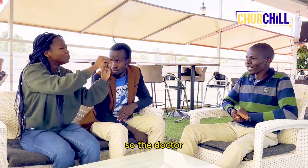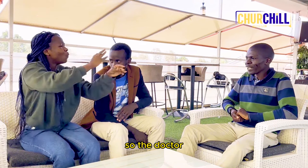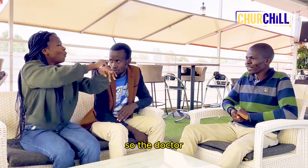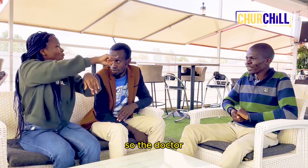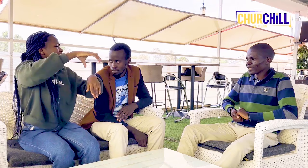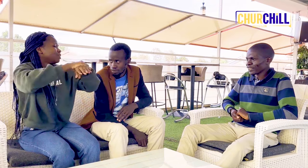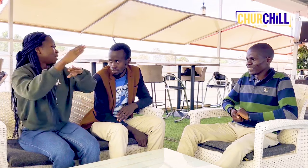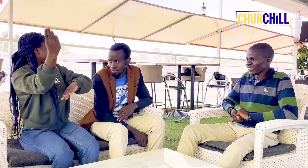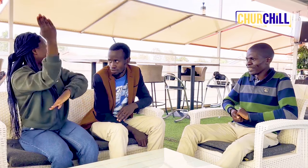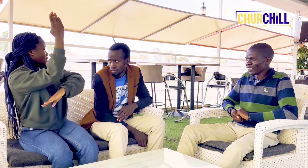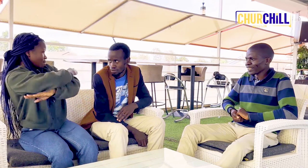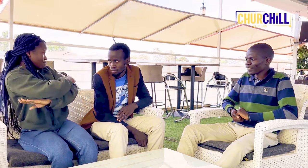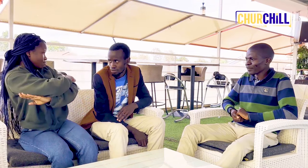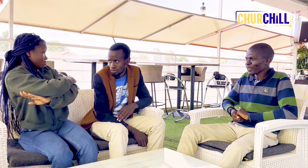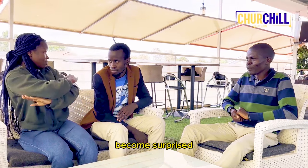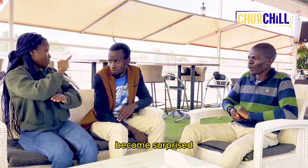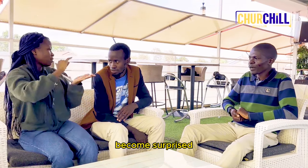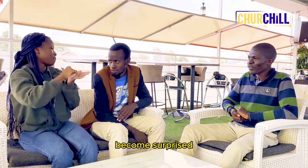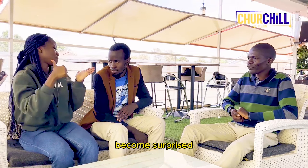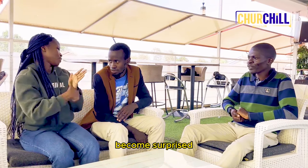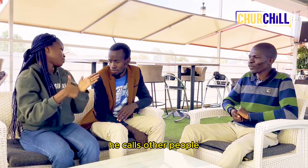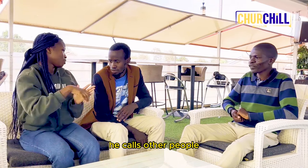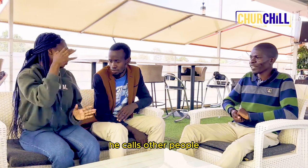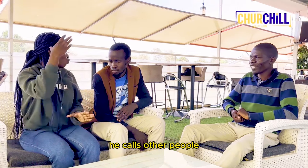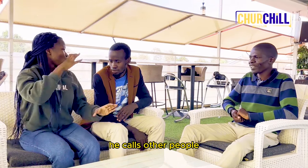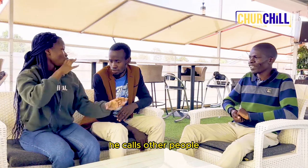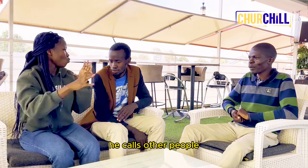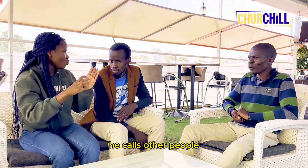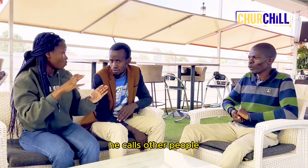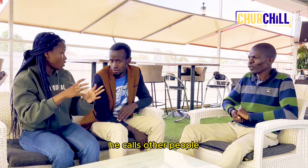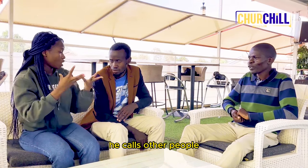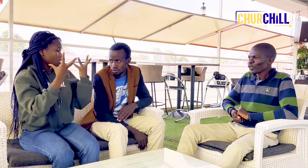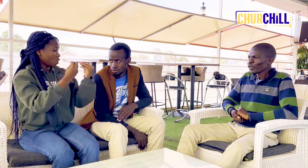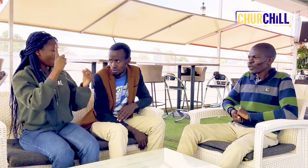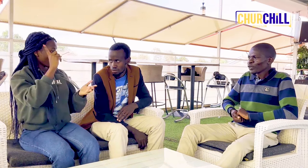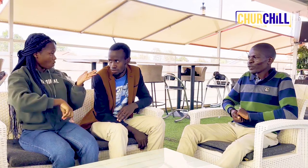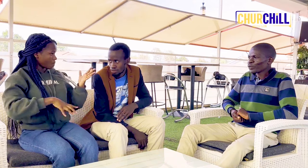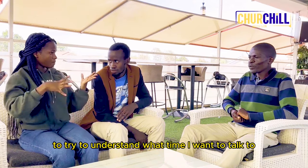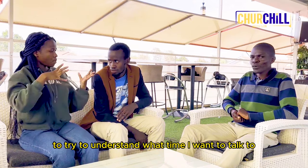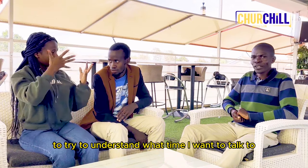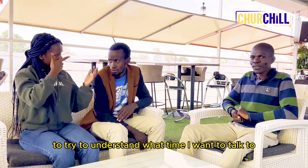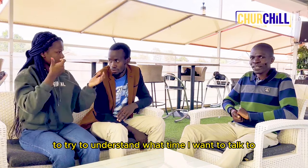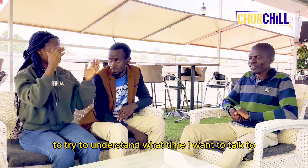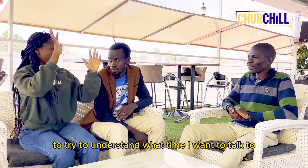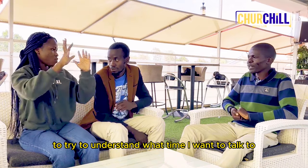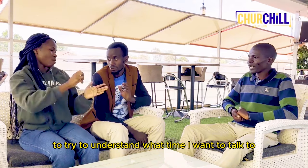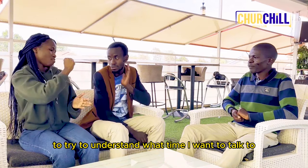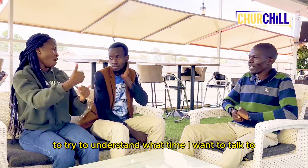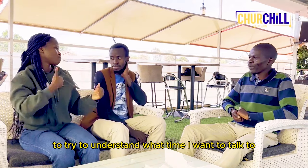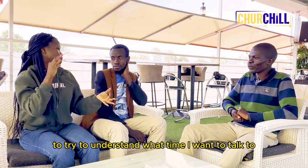becomes surprised, he calls other people to try to understand what I want